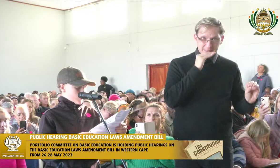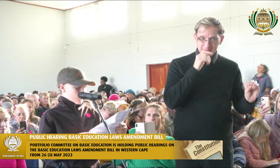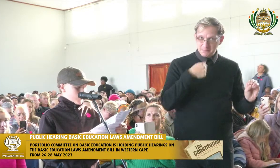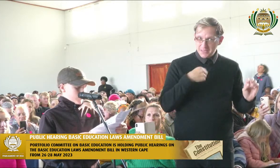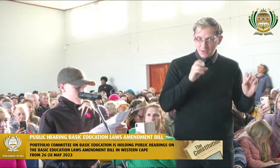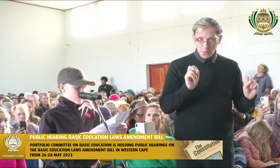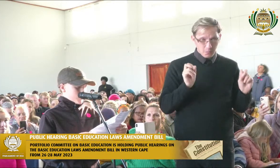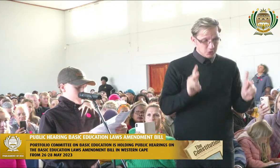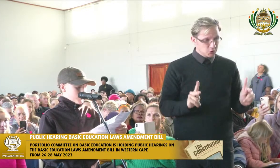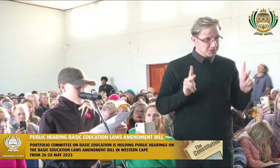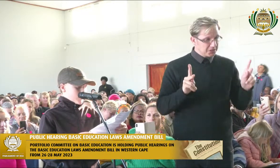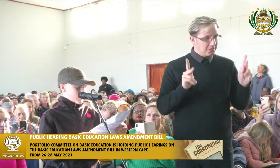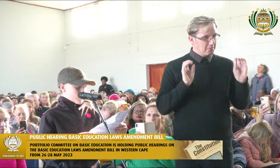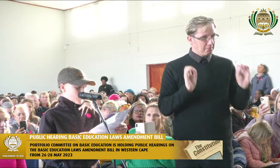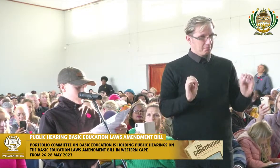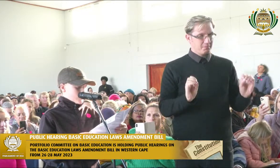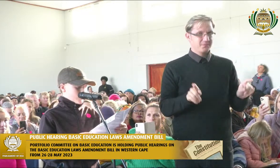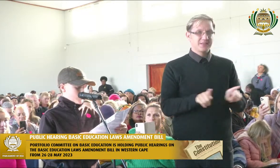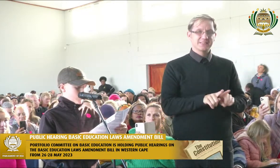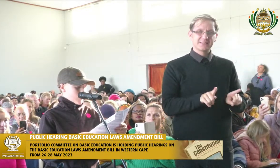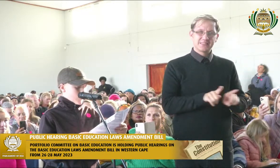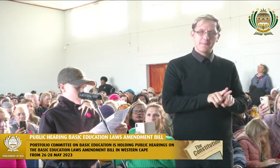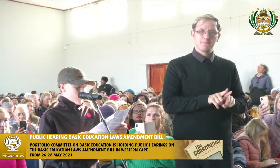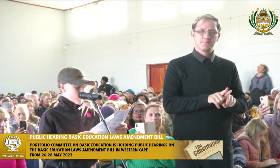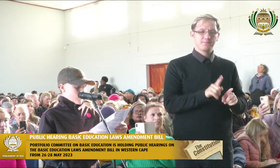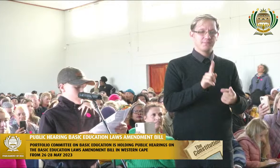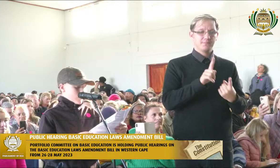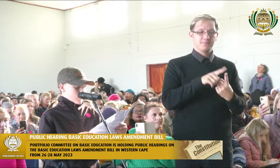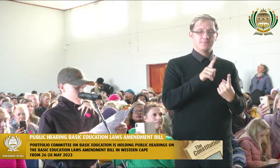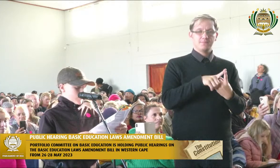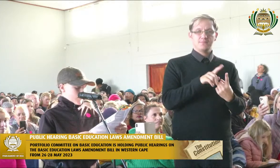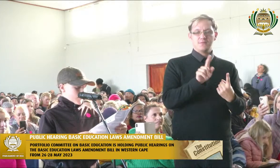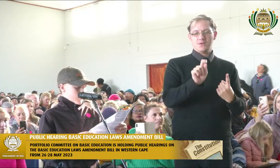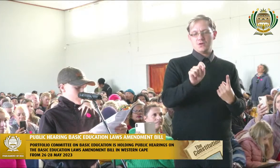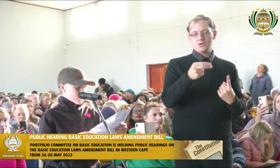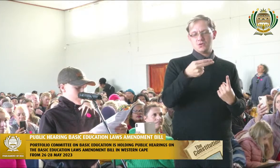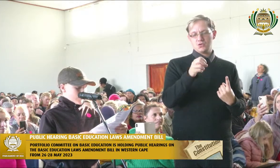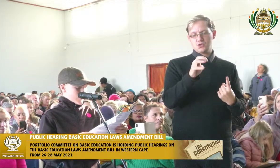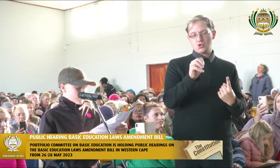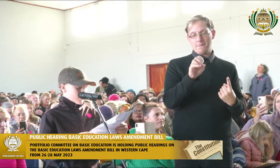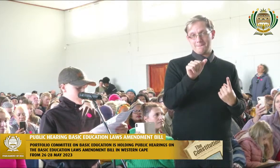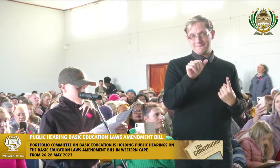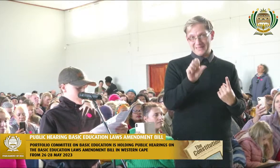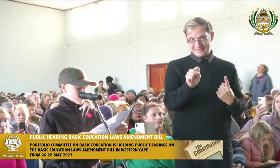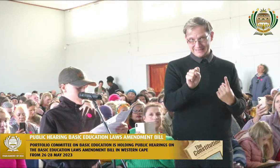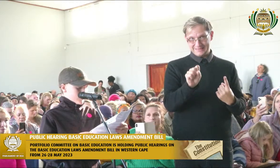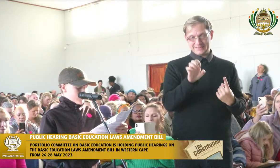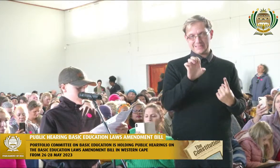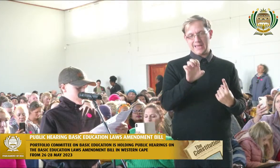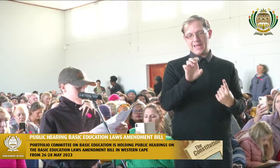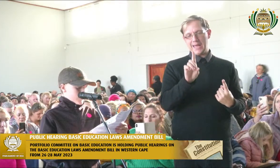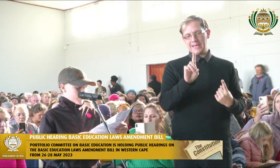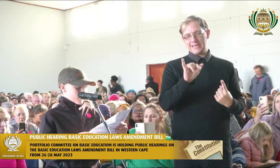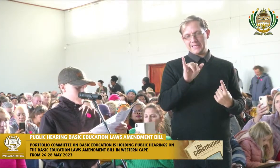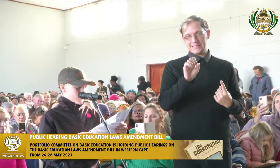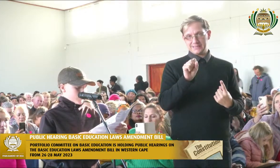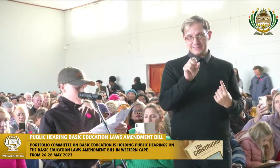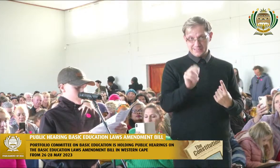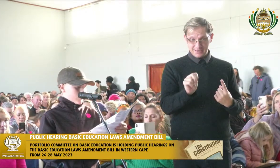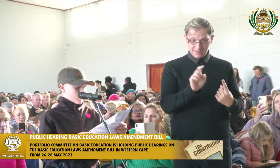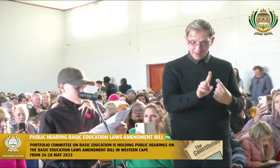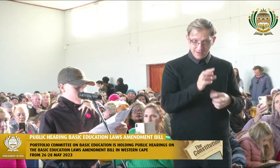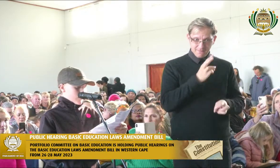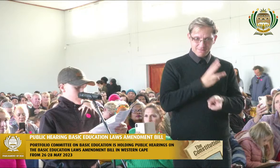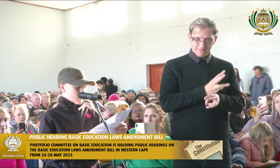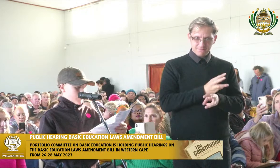good use for light bulbs? Thomas Edison was homeschooled by a nurturing mother who allowed him to do experiments to